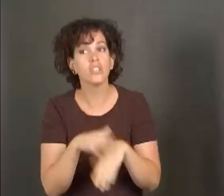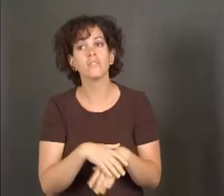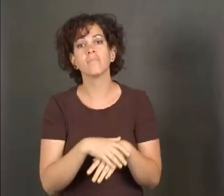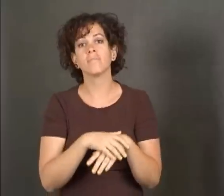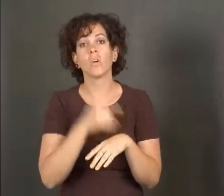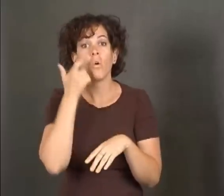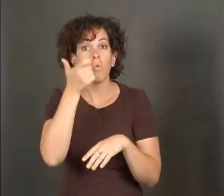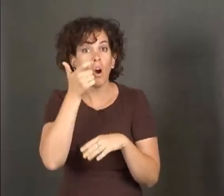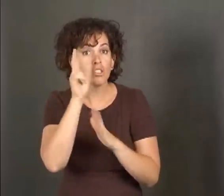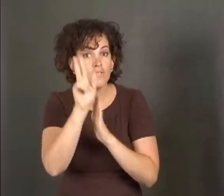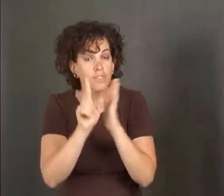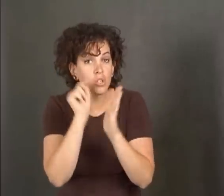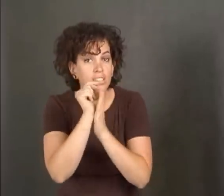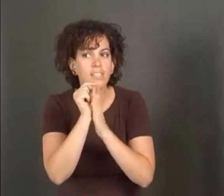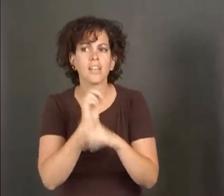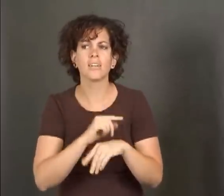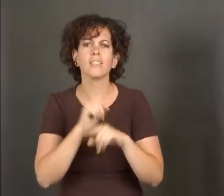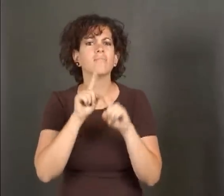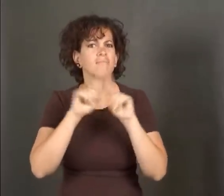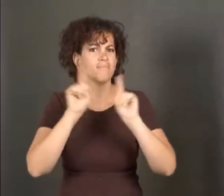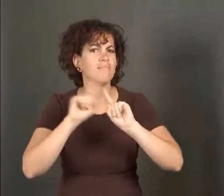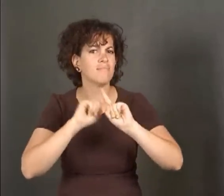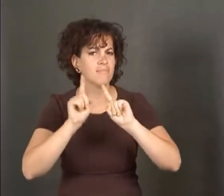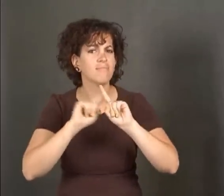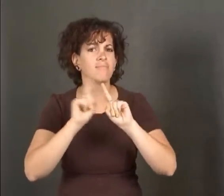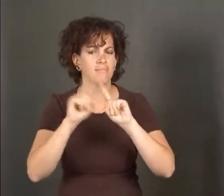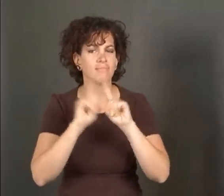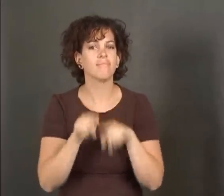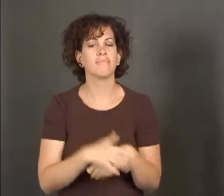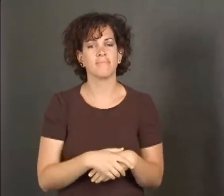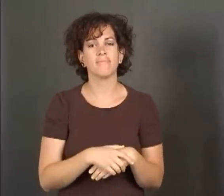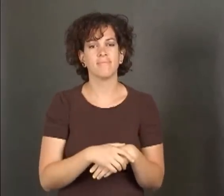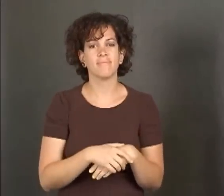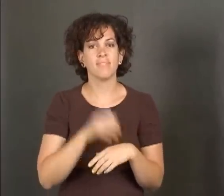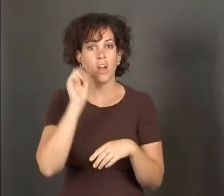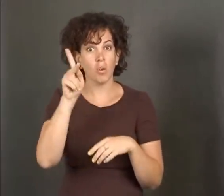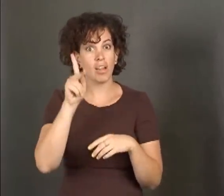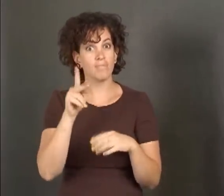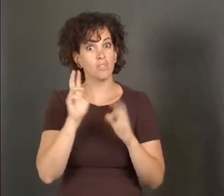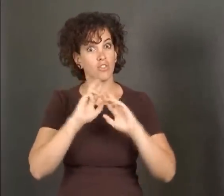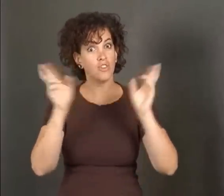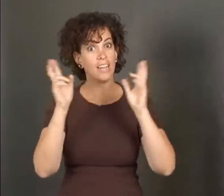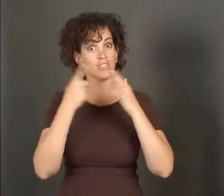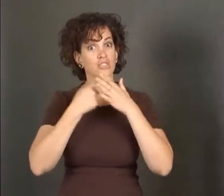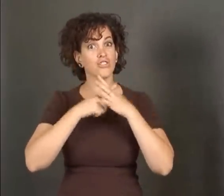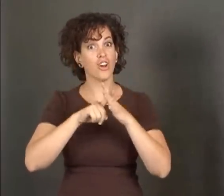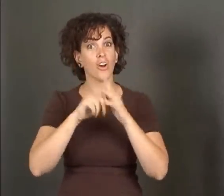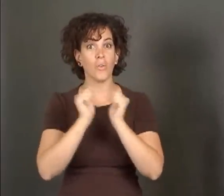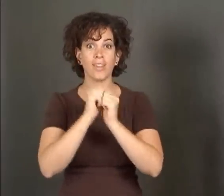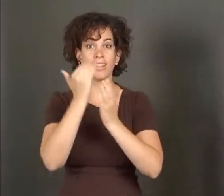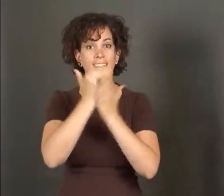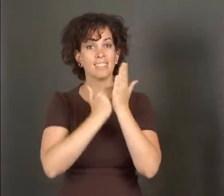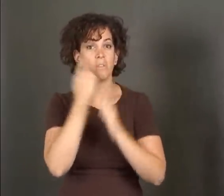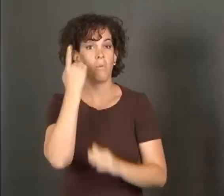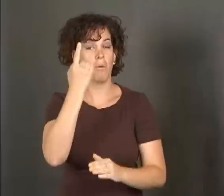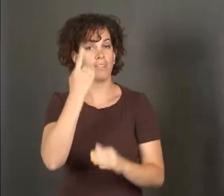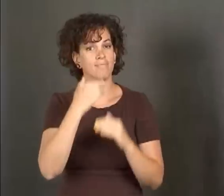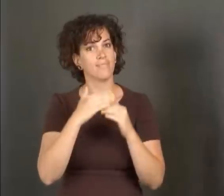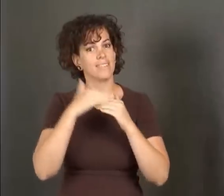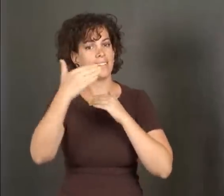language. You might also purchase some books and watch videos. So there are a number of ways to learn sign language. Are you ready to start with lesson